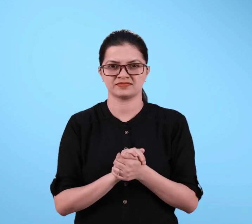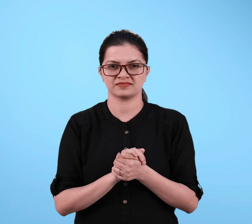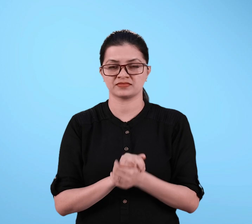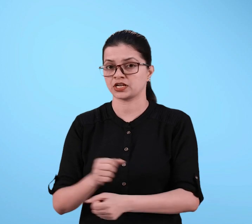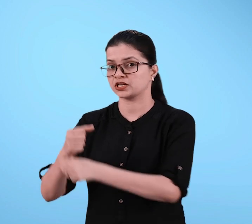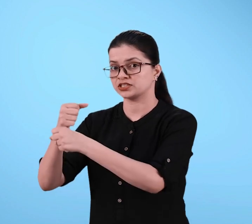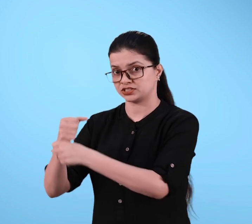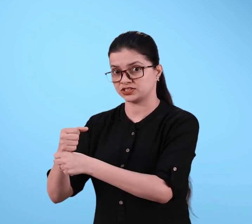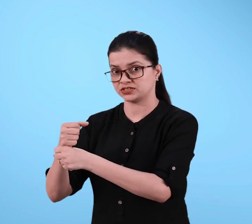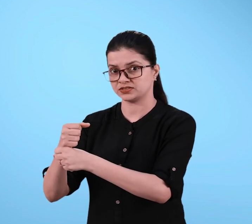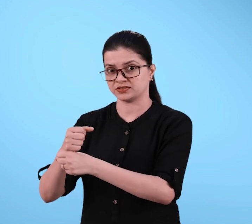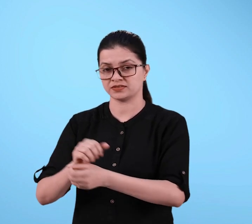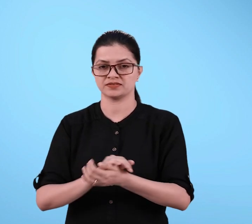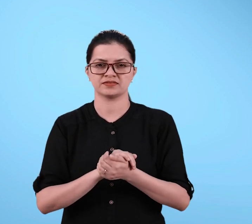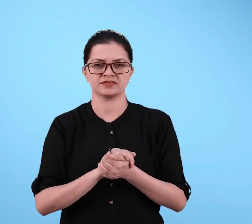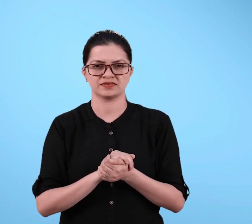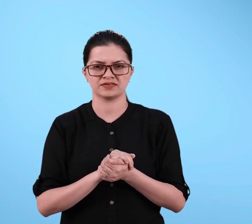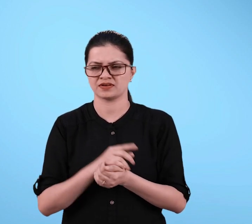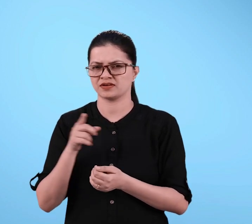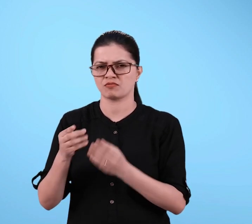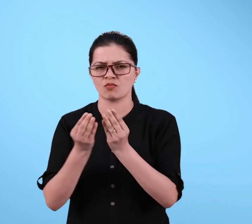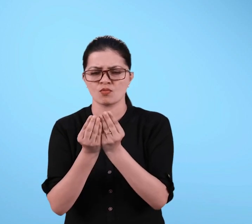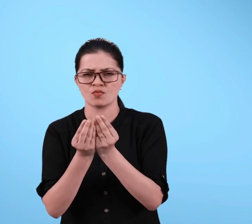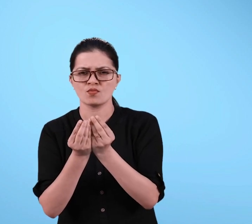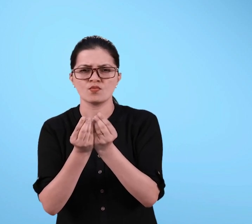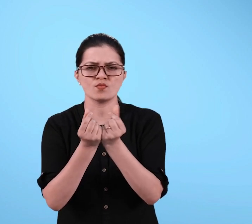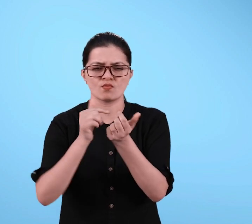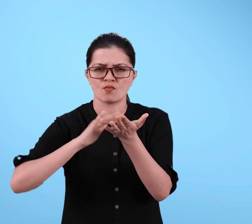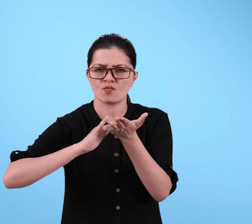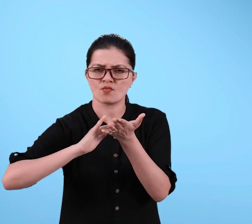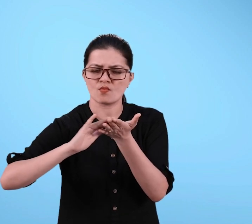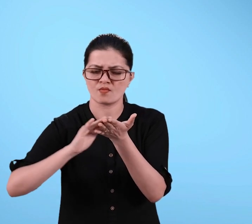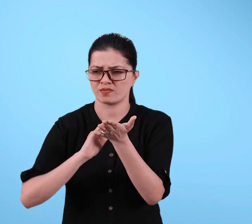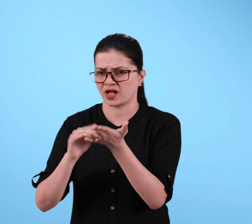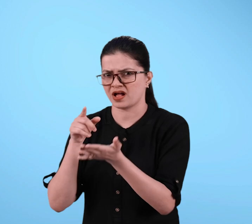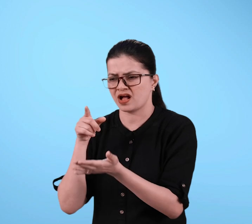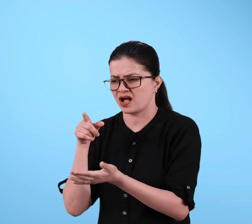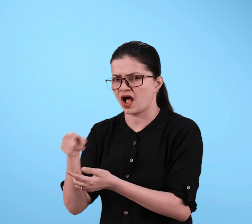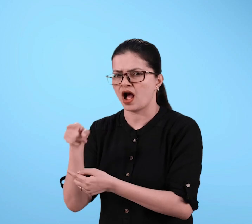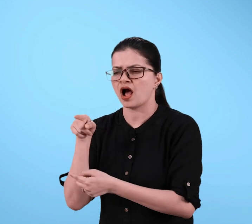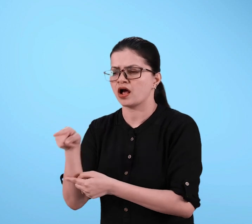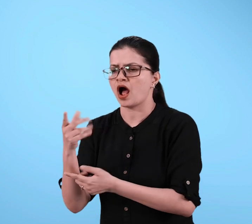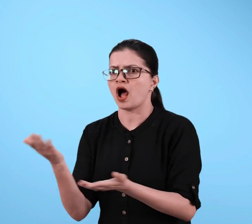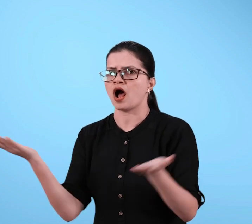Polyester is a G. natural fiber. Polyester is a natural fiber.